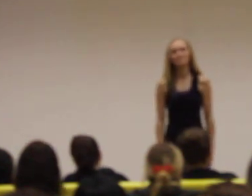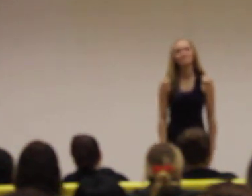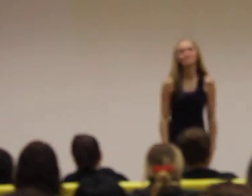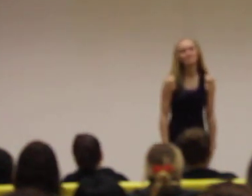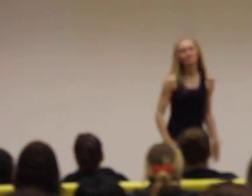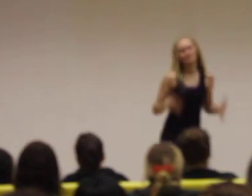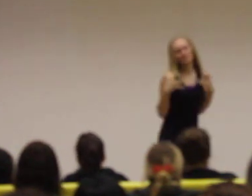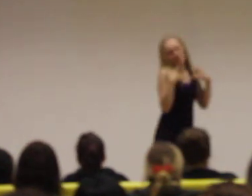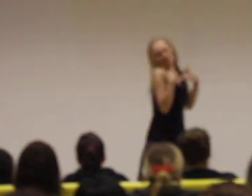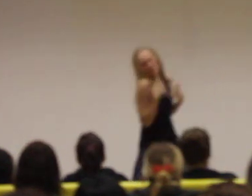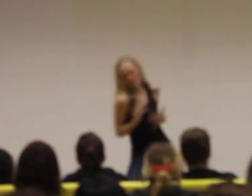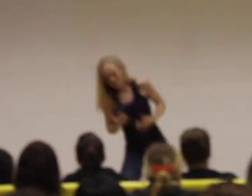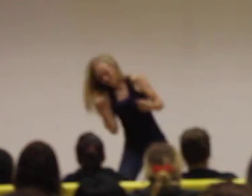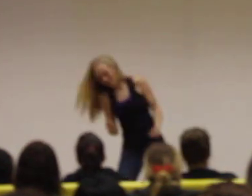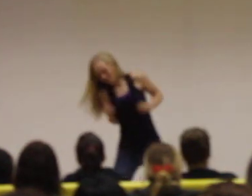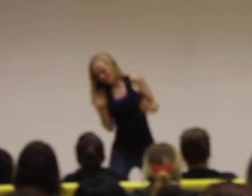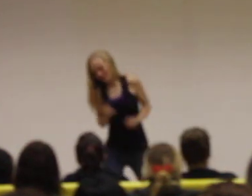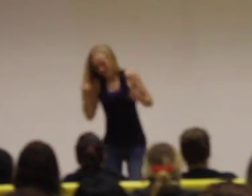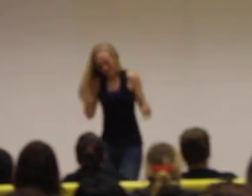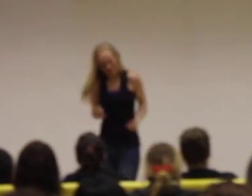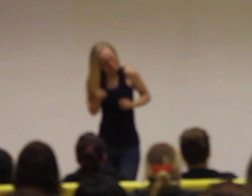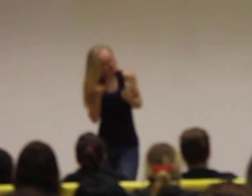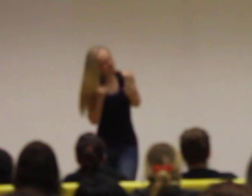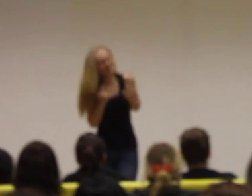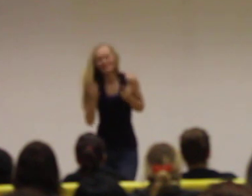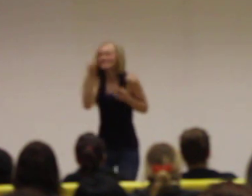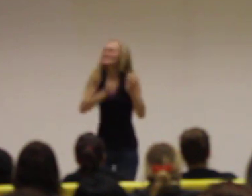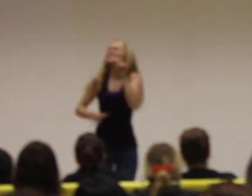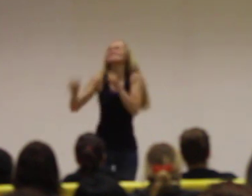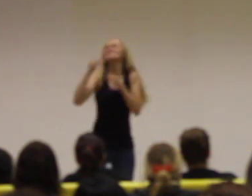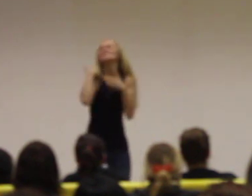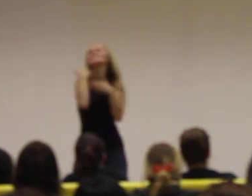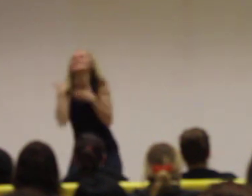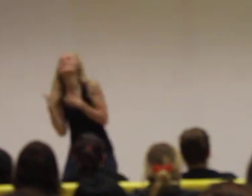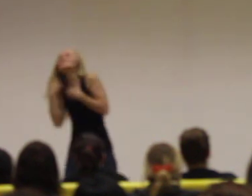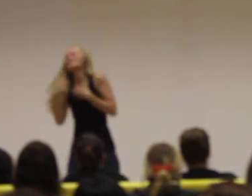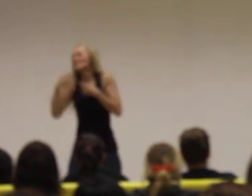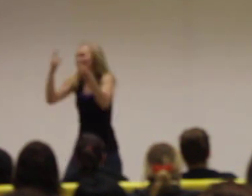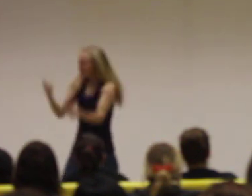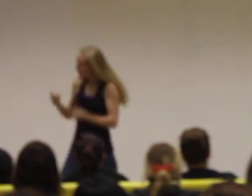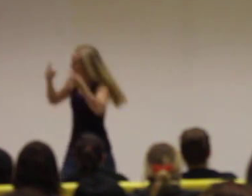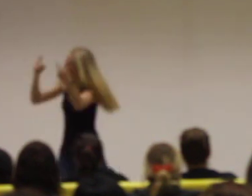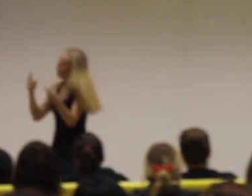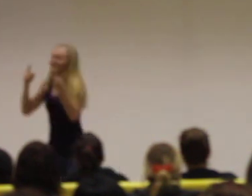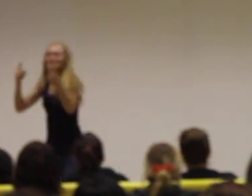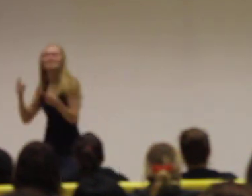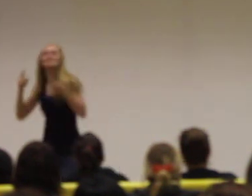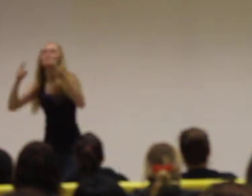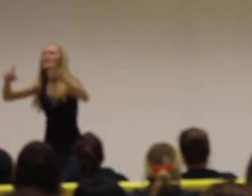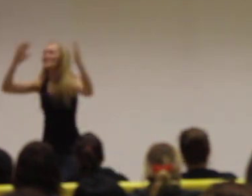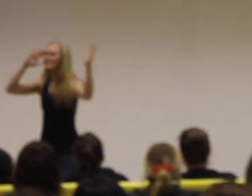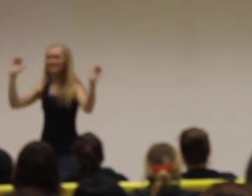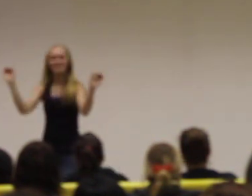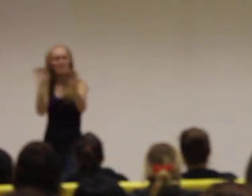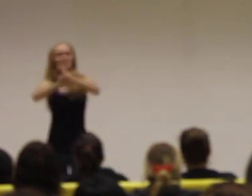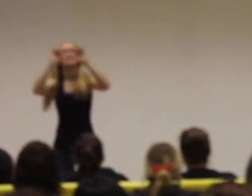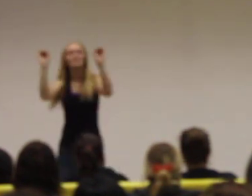You have a heart, whatever heart, but it's heavy on your chest I try so hard to fight it, but it's